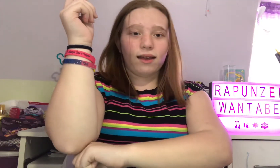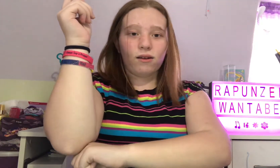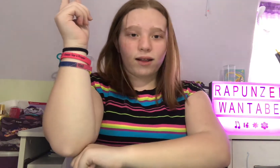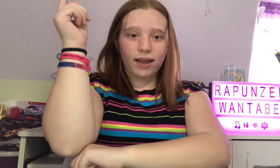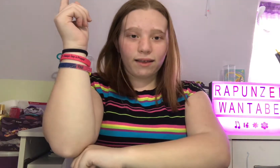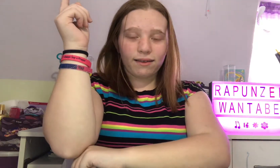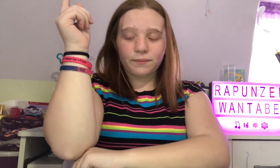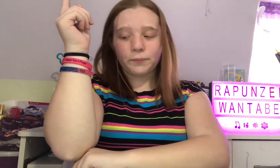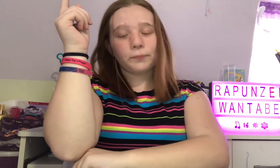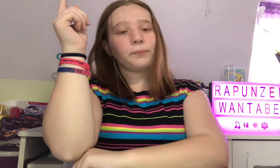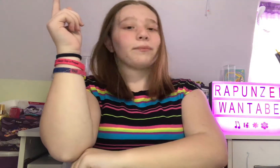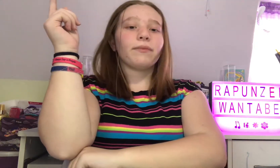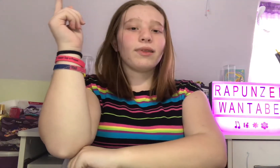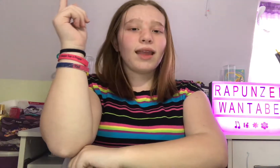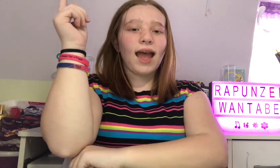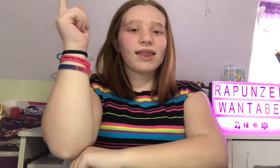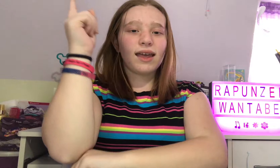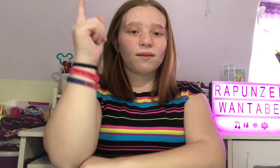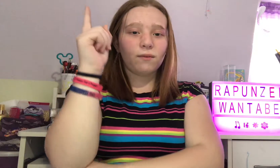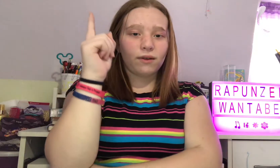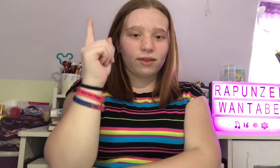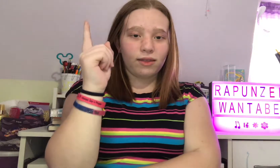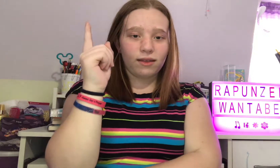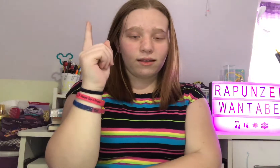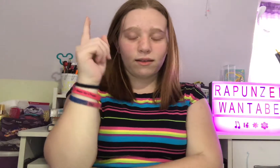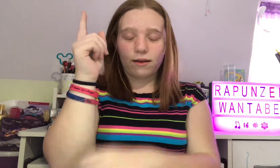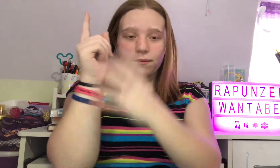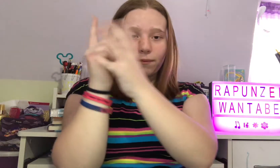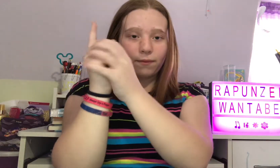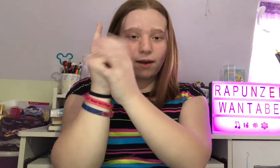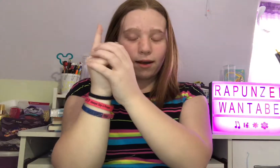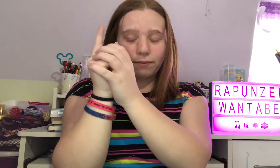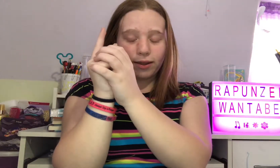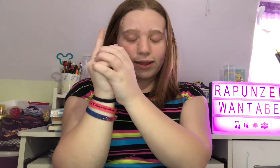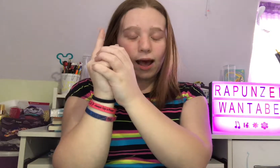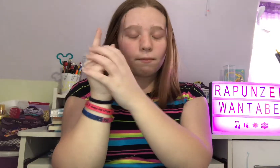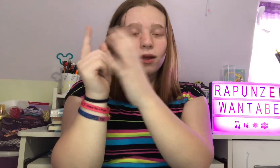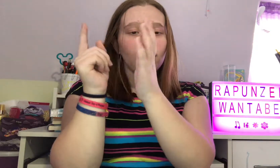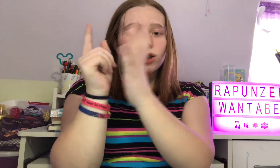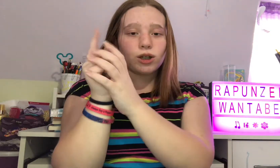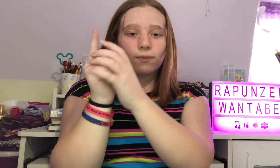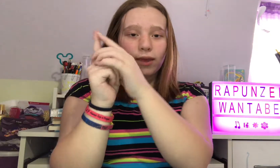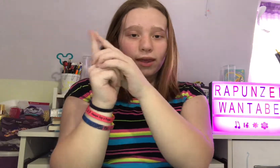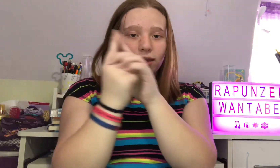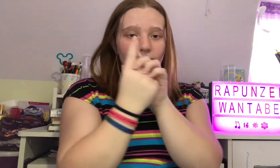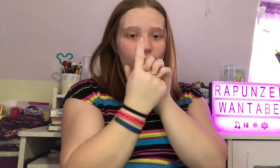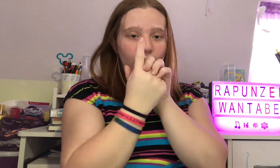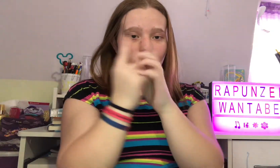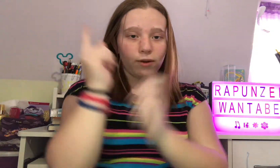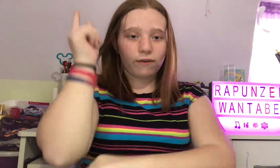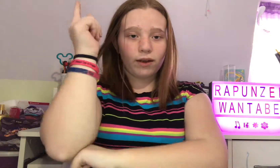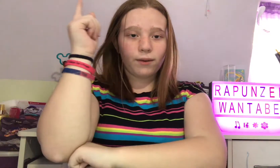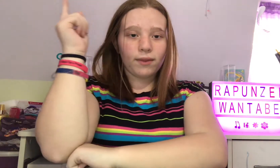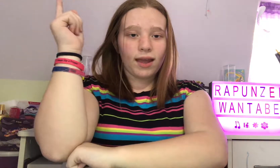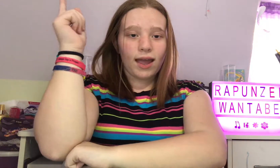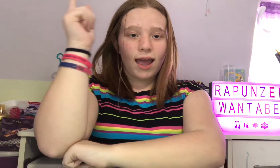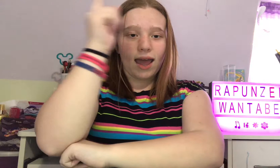angle, I guess. And then the on the top should be, you know, point your finger. And